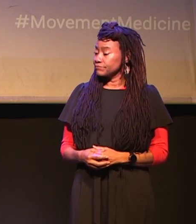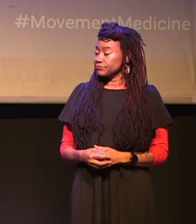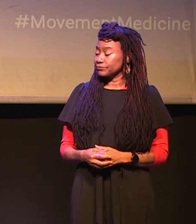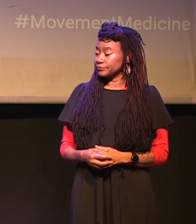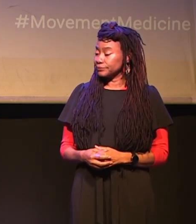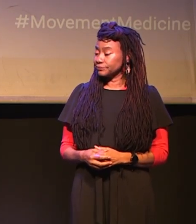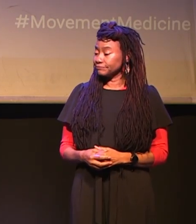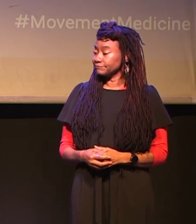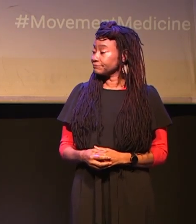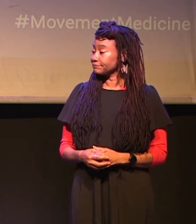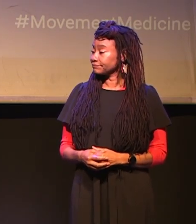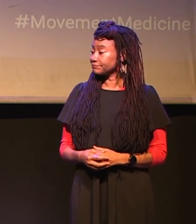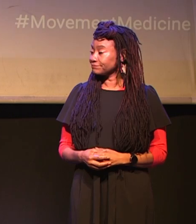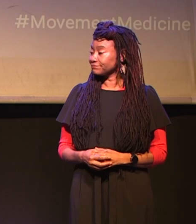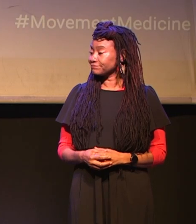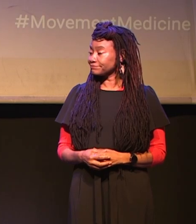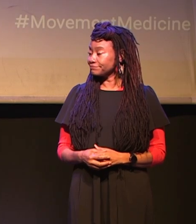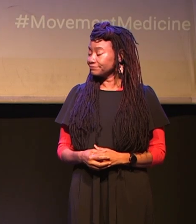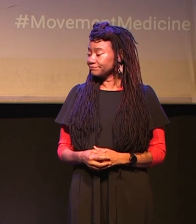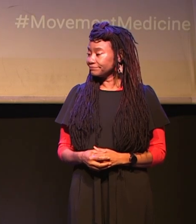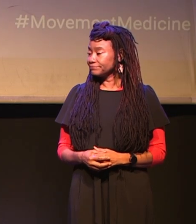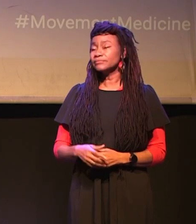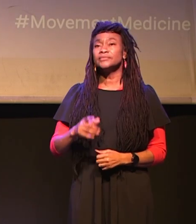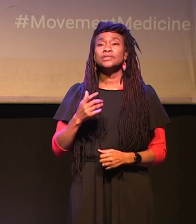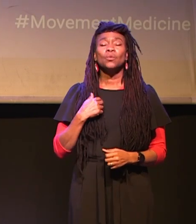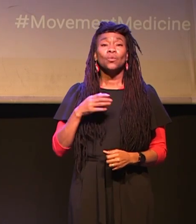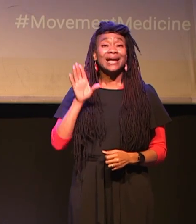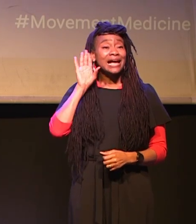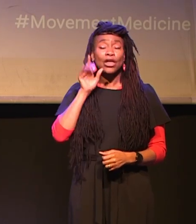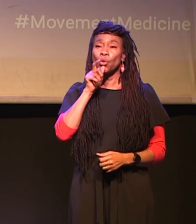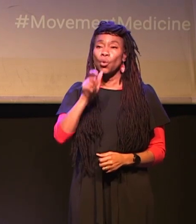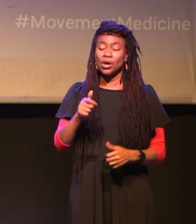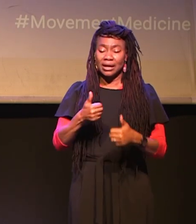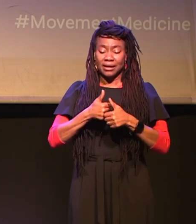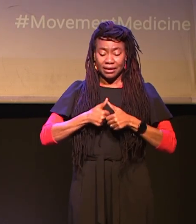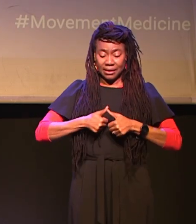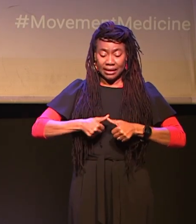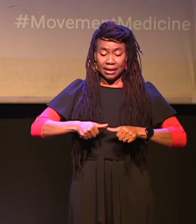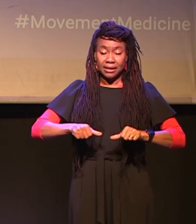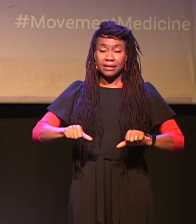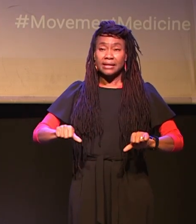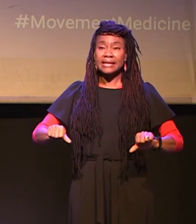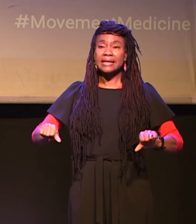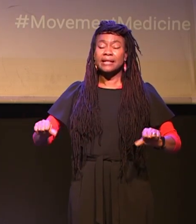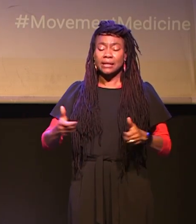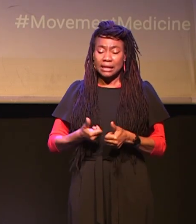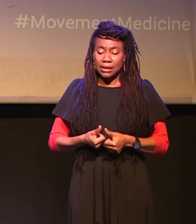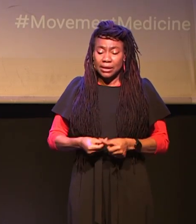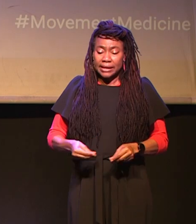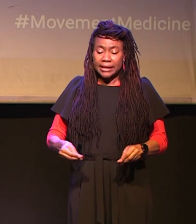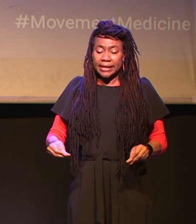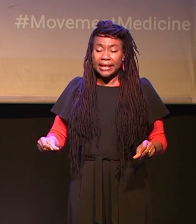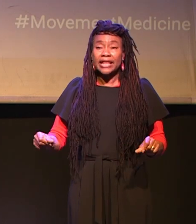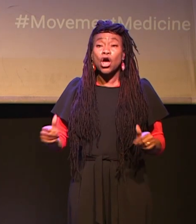So we hear the word healing a lot, and that can feel very loaded, and it can also